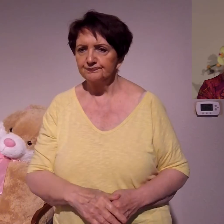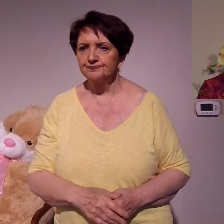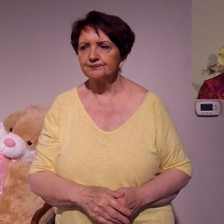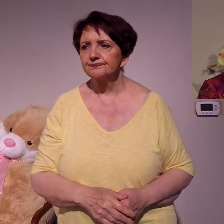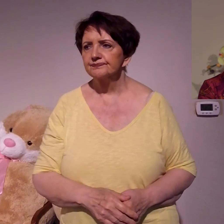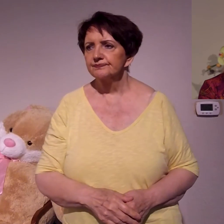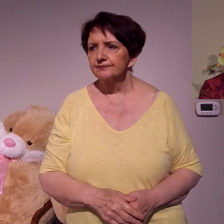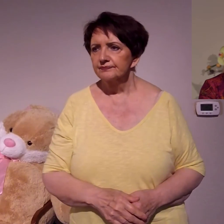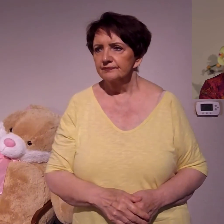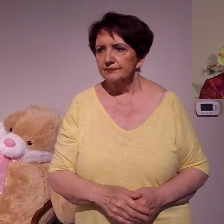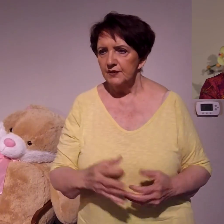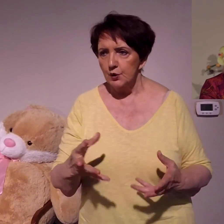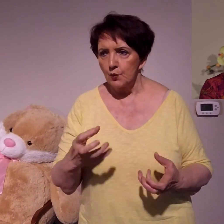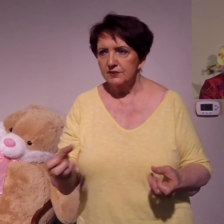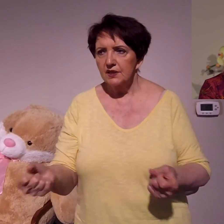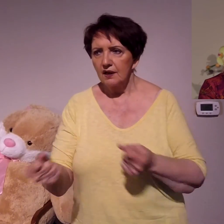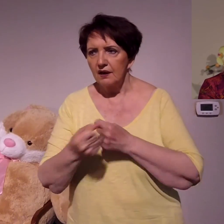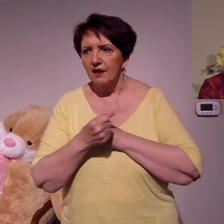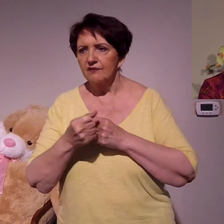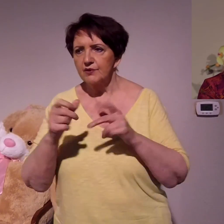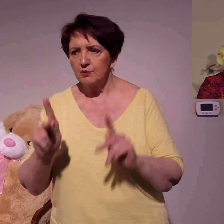respects you, etc.